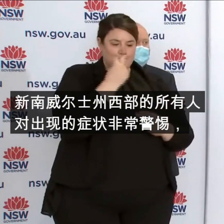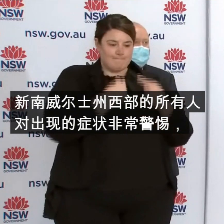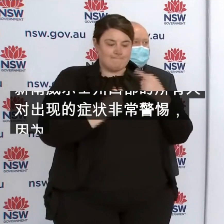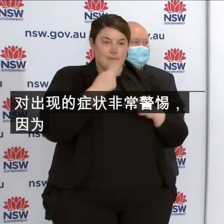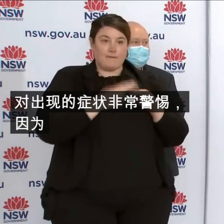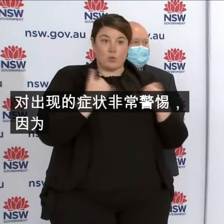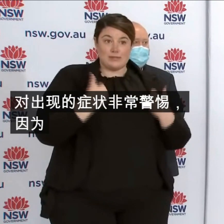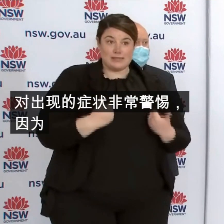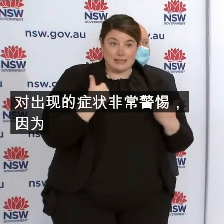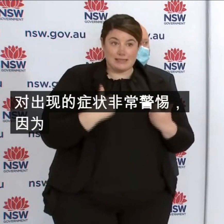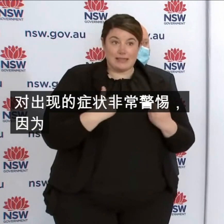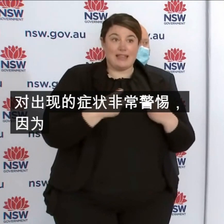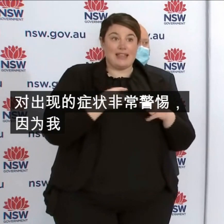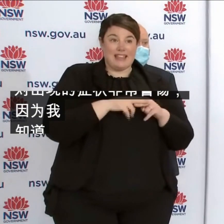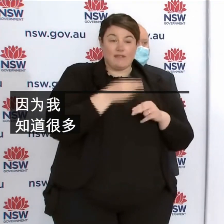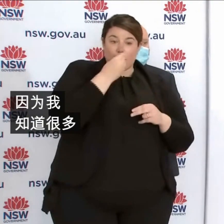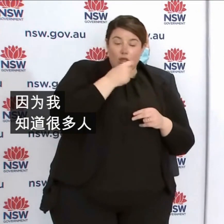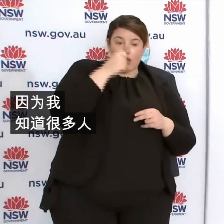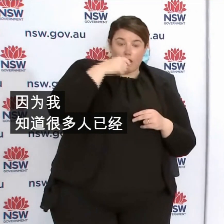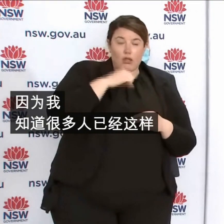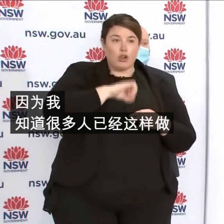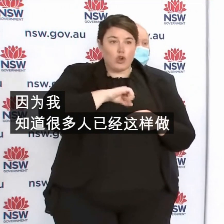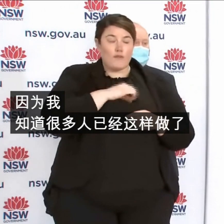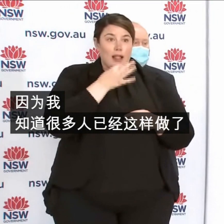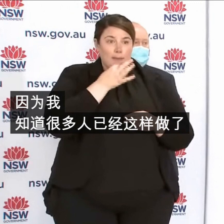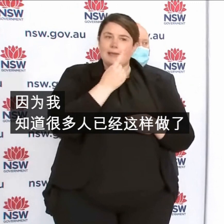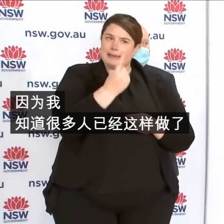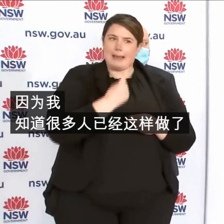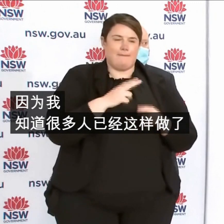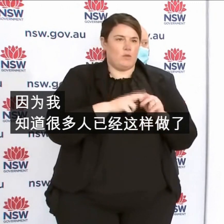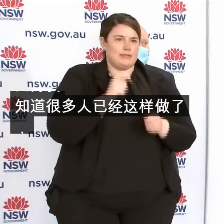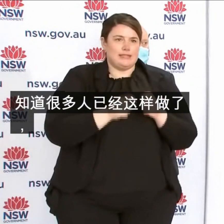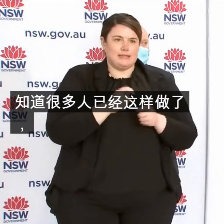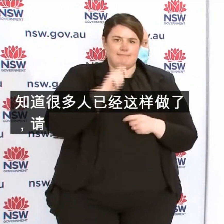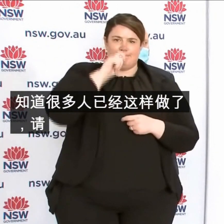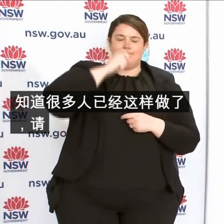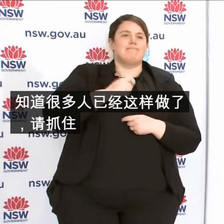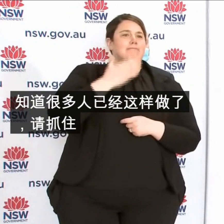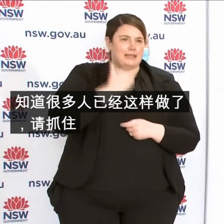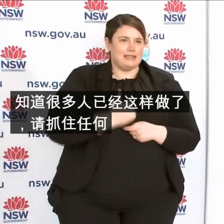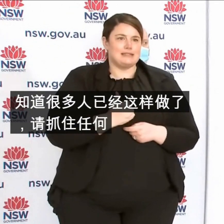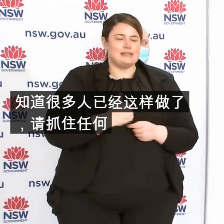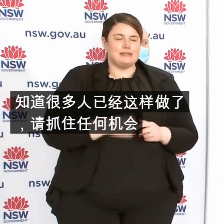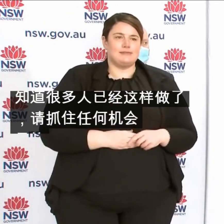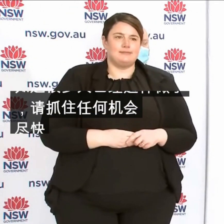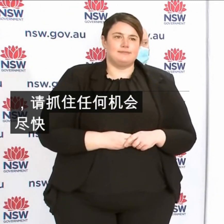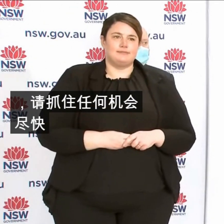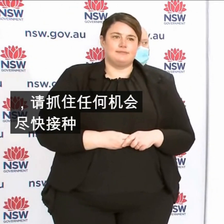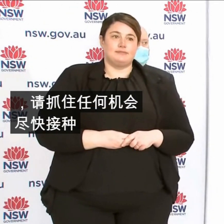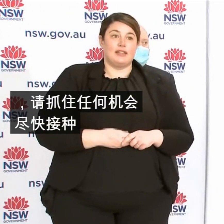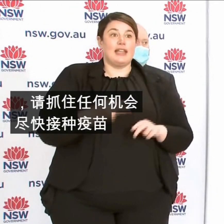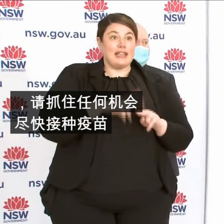symptoms, to come forward for testing, as I know that many people have already done, and please take up any opportunity to